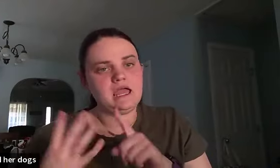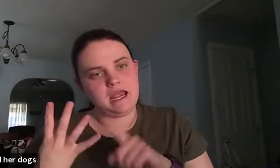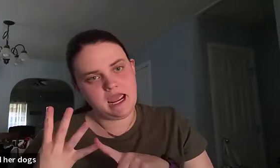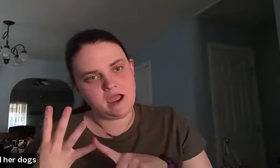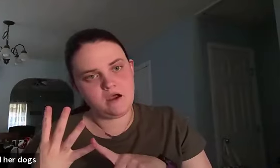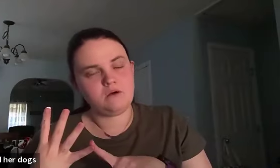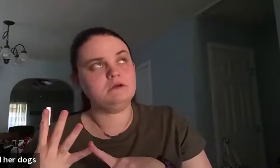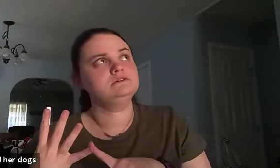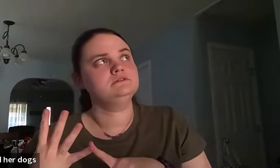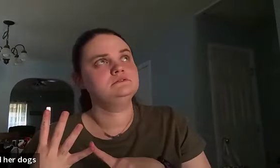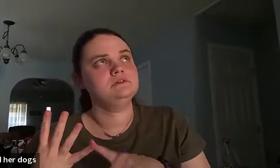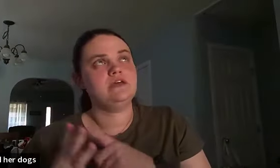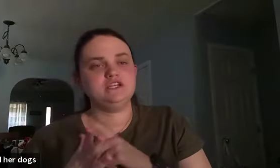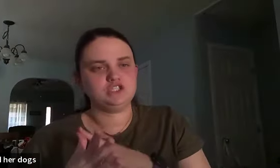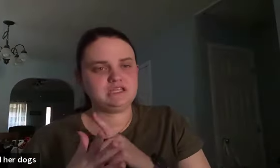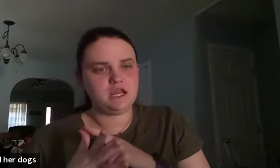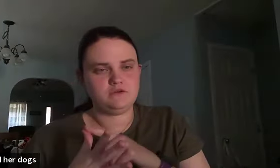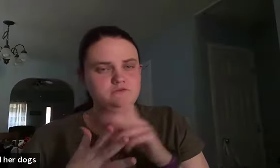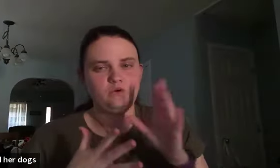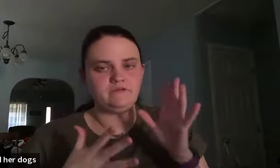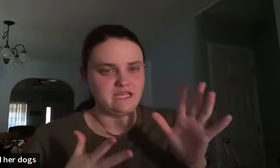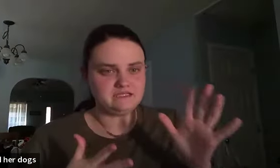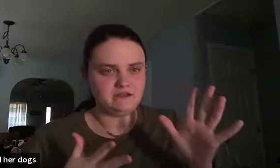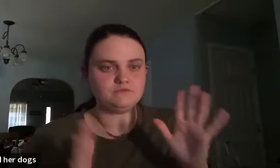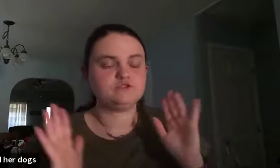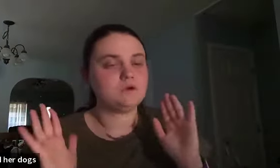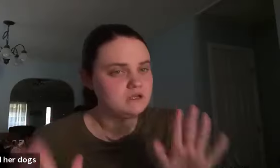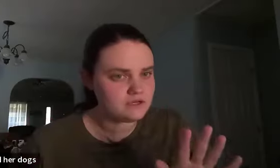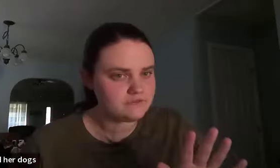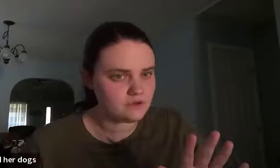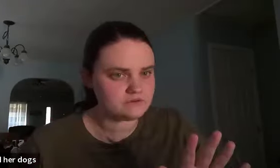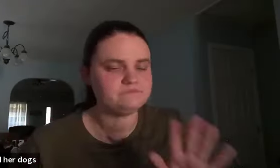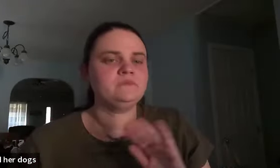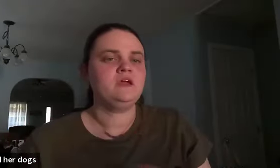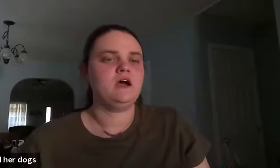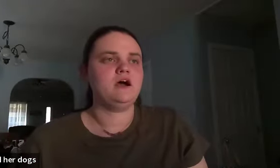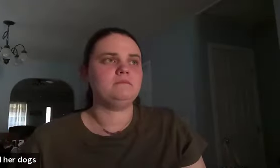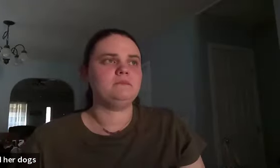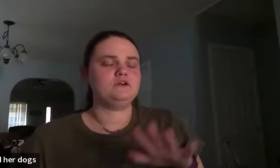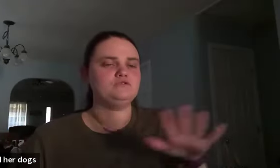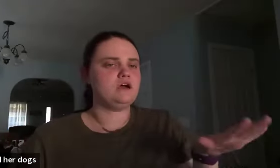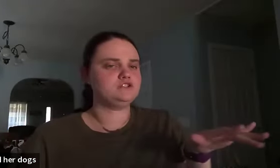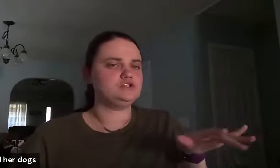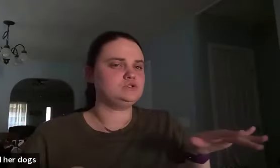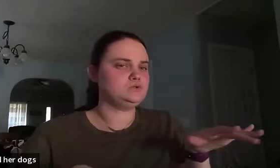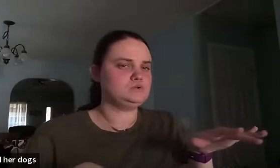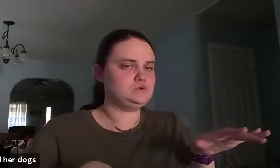today, now, and then just another form of day itself. So we're going to look at those. They're not